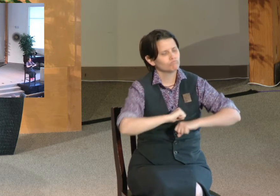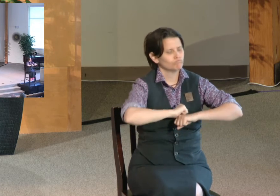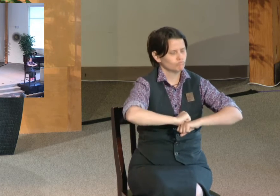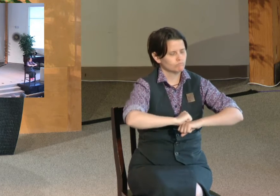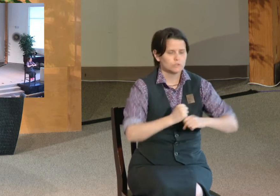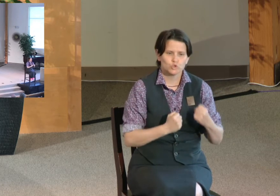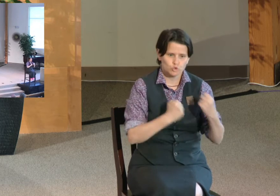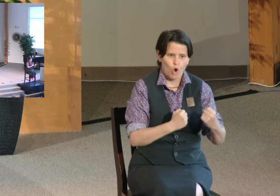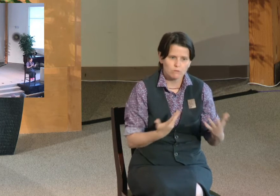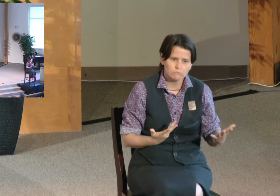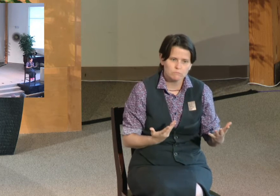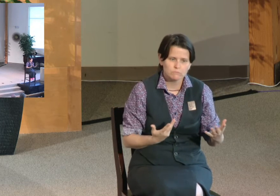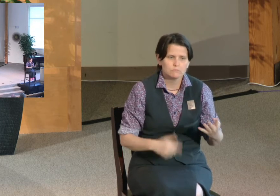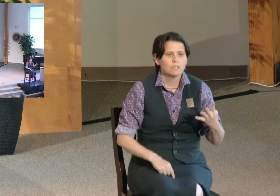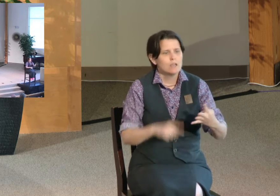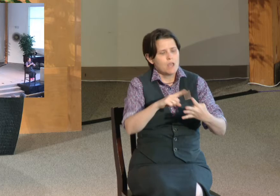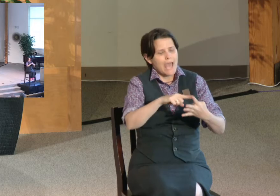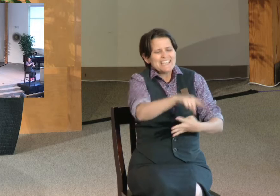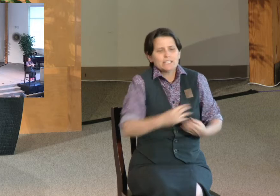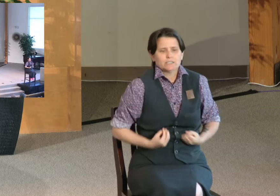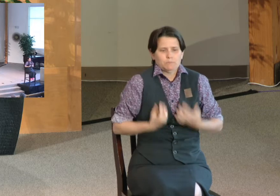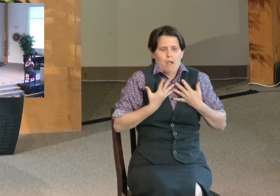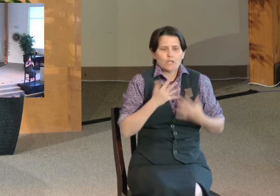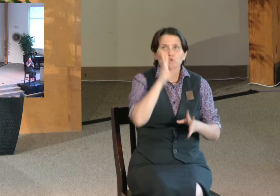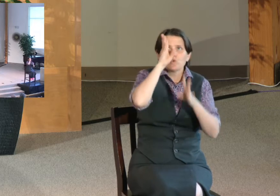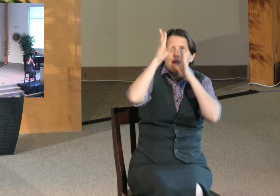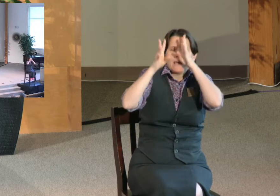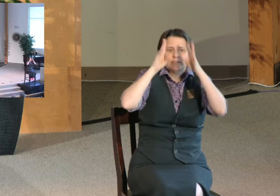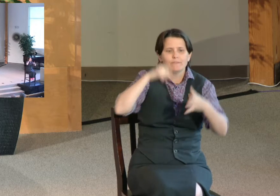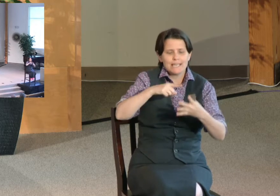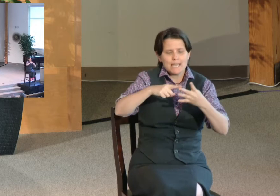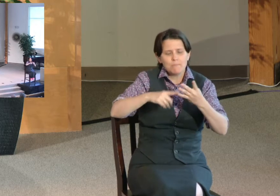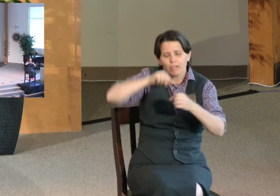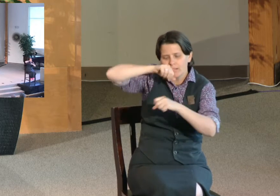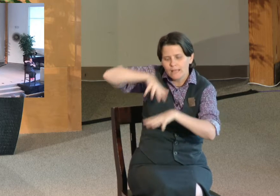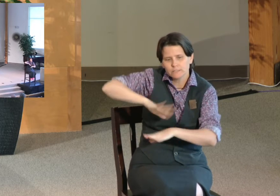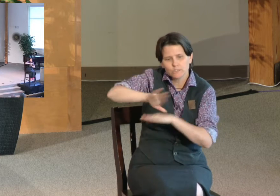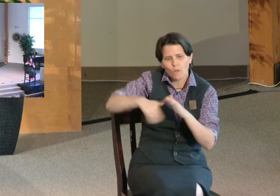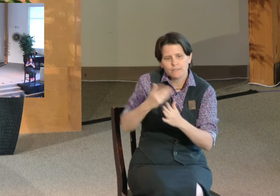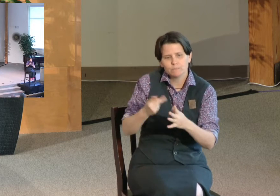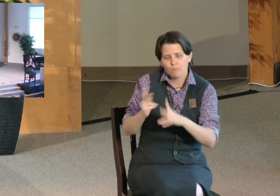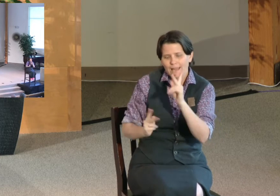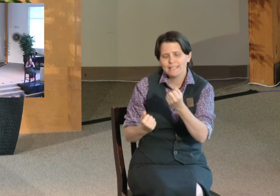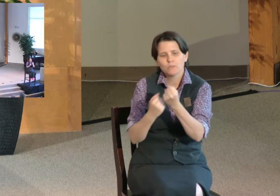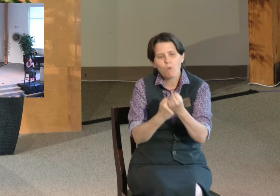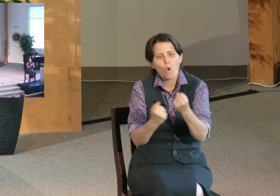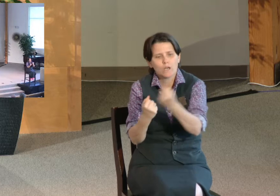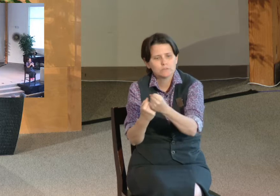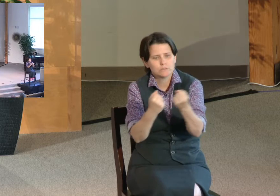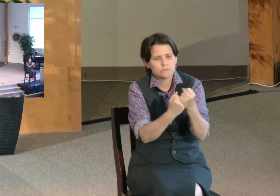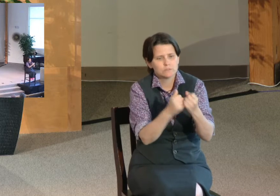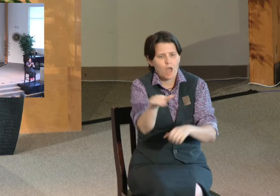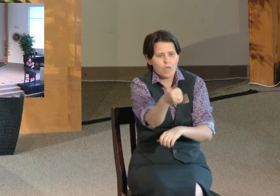blessed them and supported them on their journey. So an example of this would be someone like Winston Churchill or an indigenous